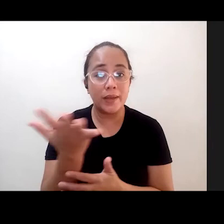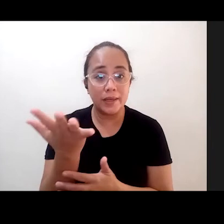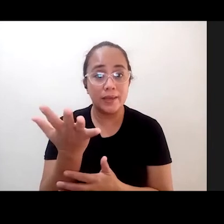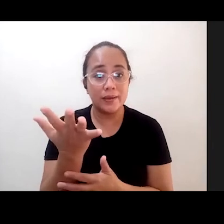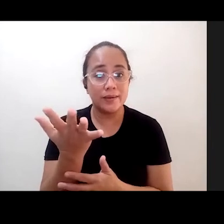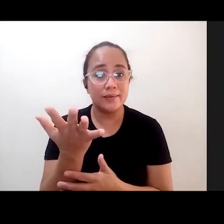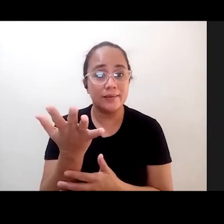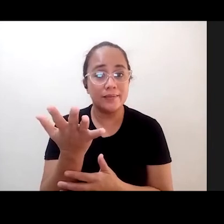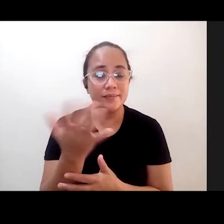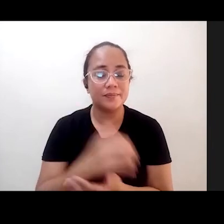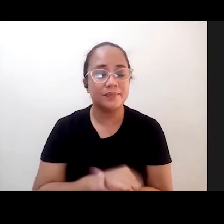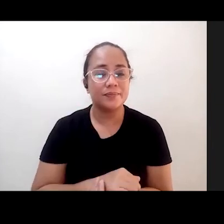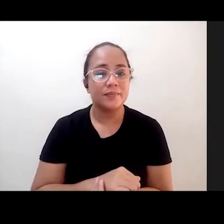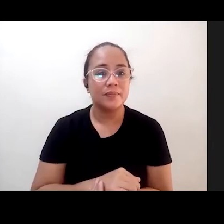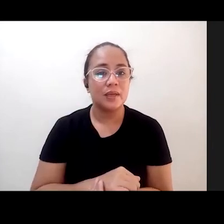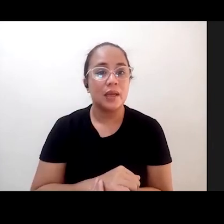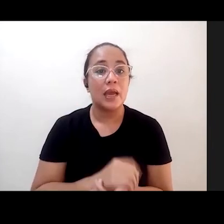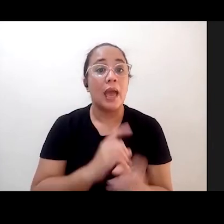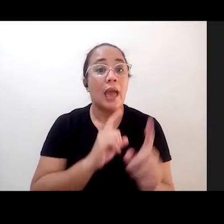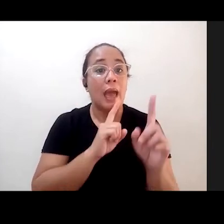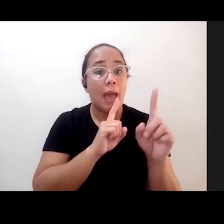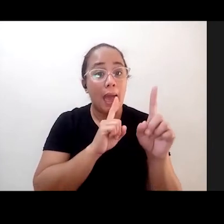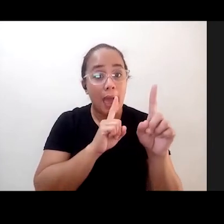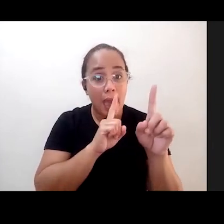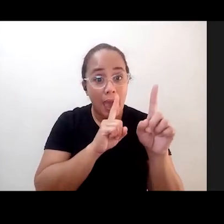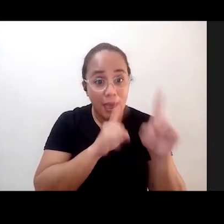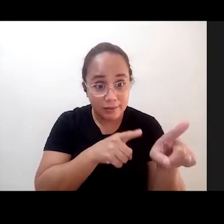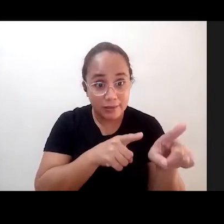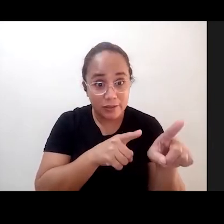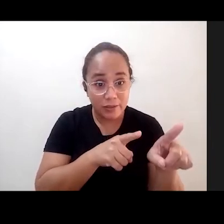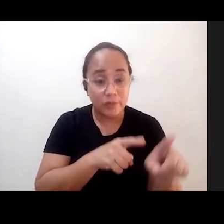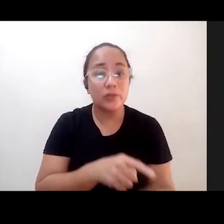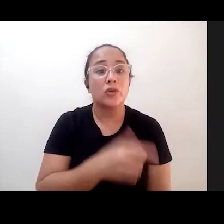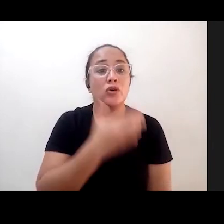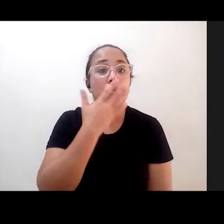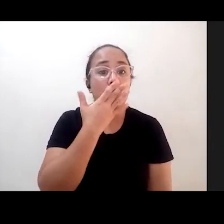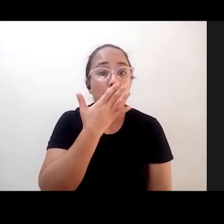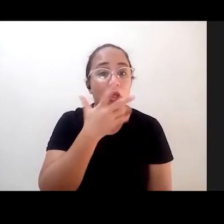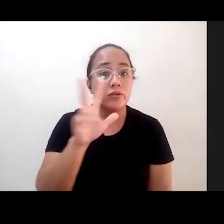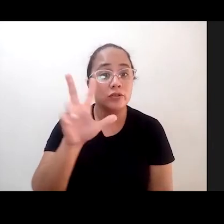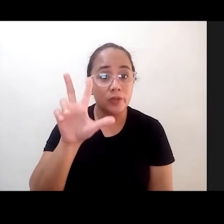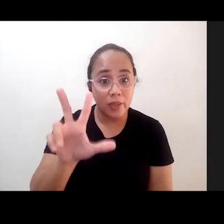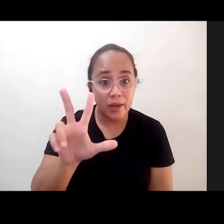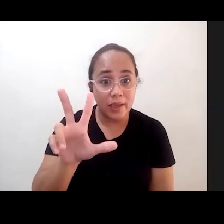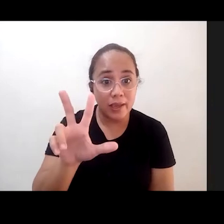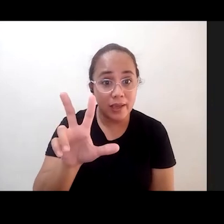Followed by an answer, colors 3.